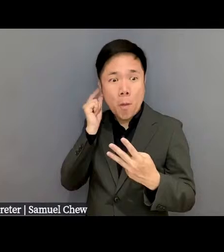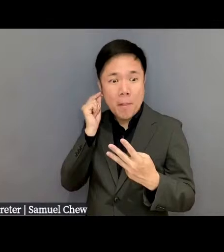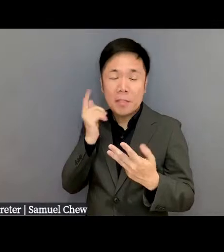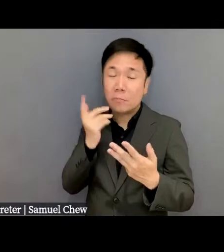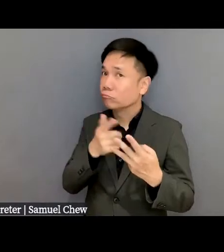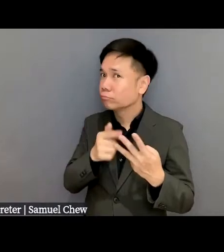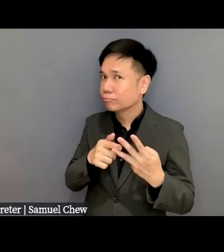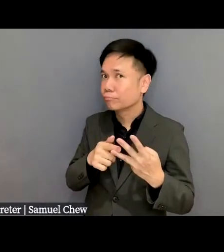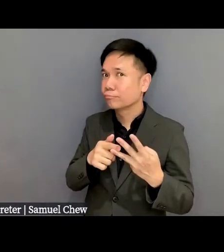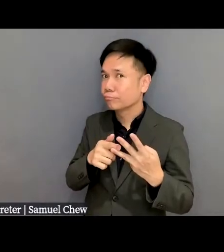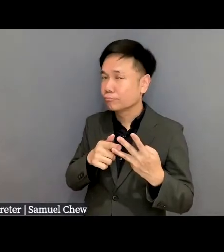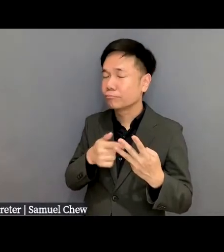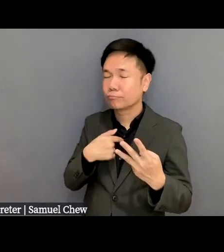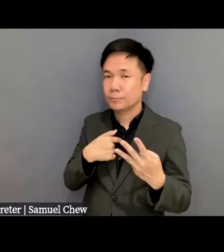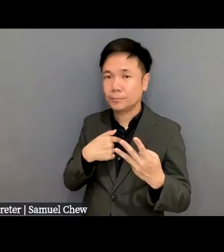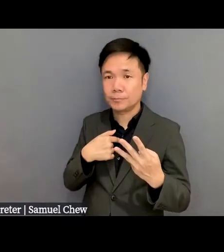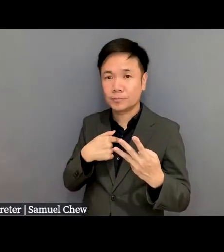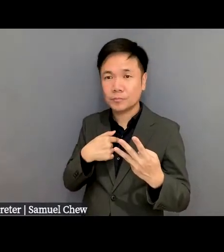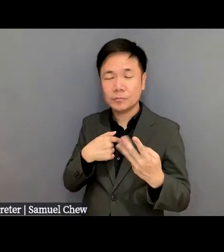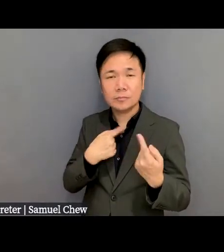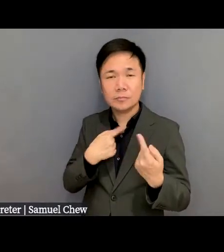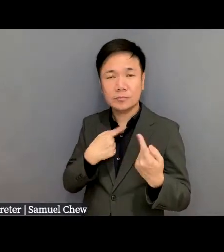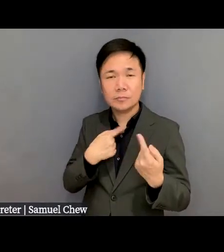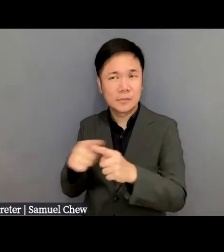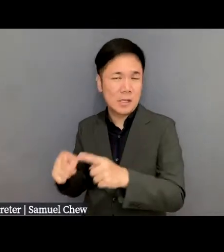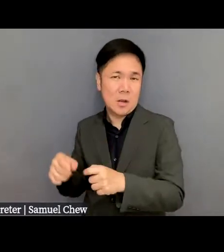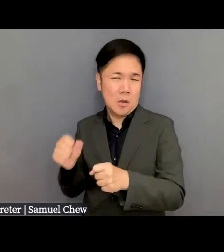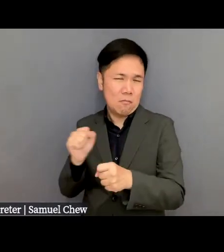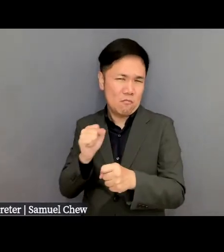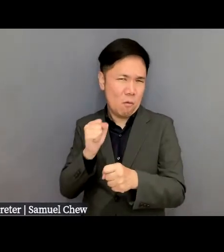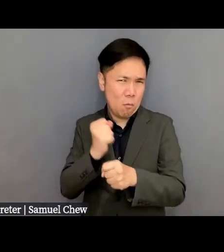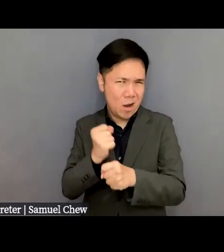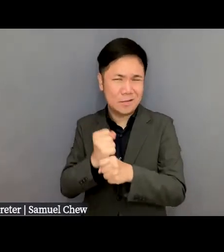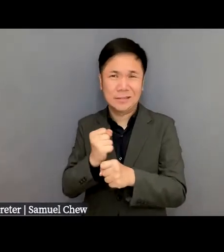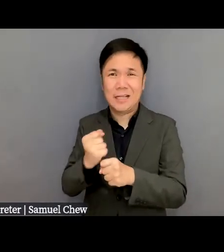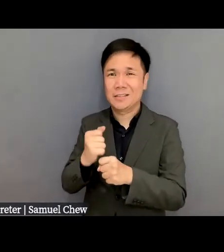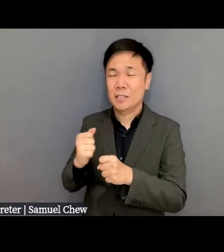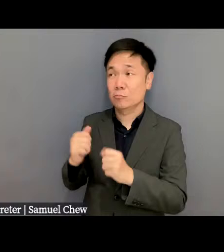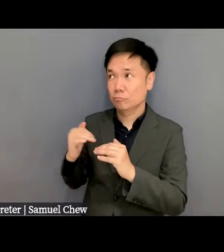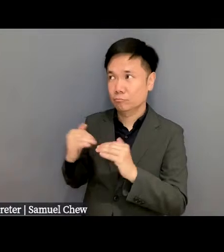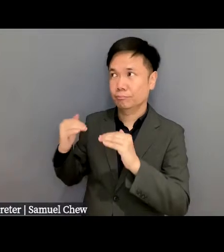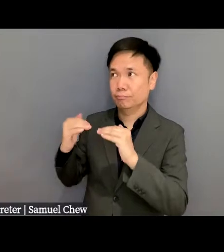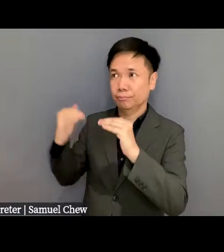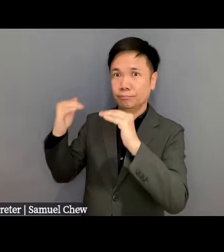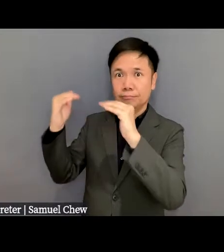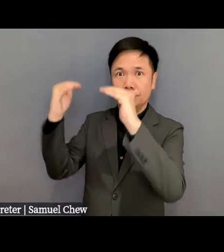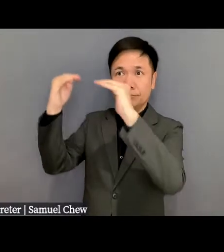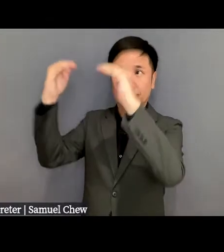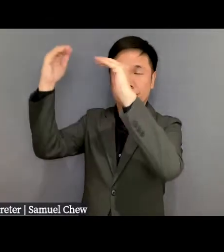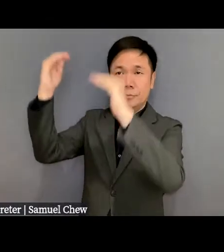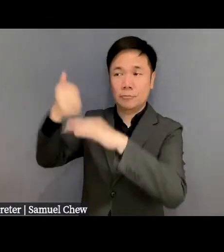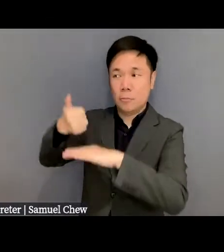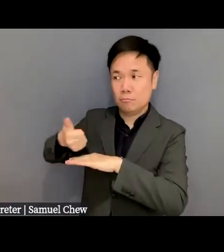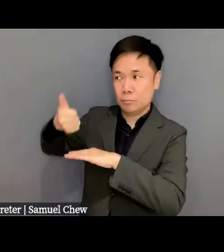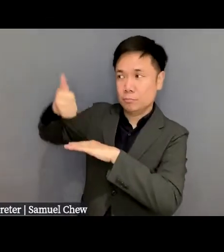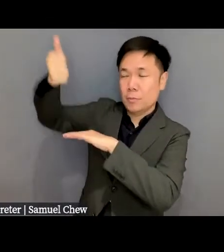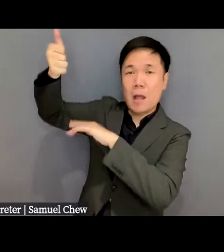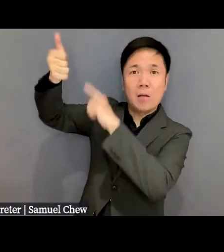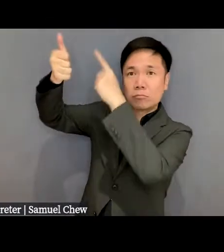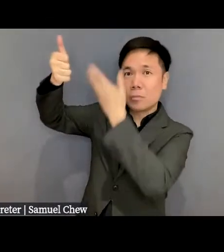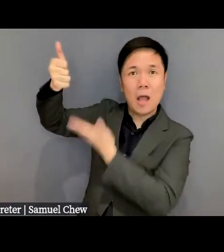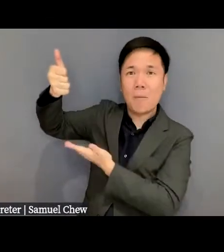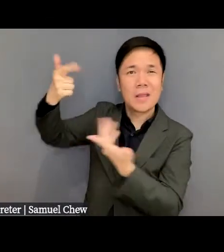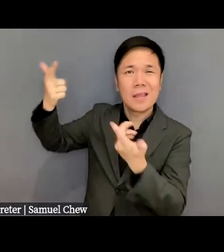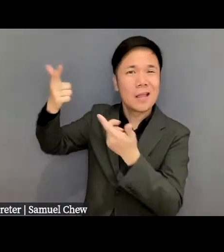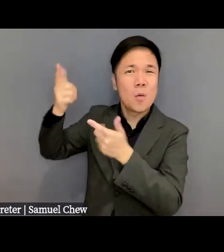that were in different hierarchy positions within organizations. We also try to get them